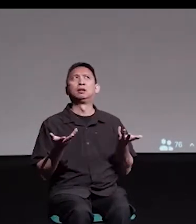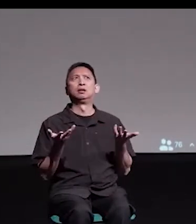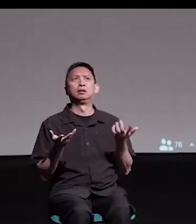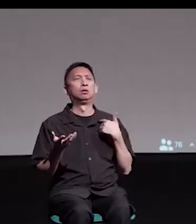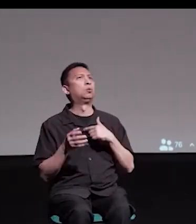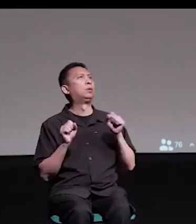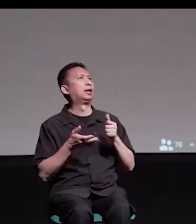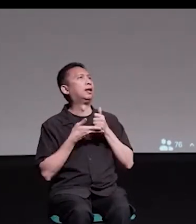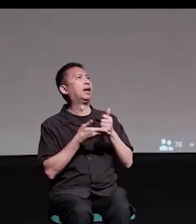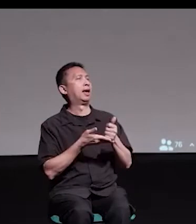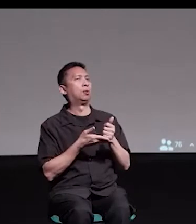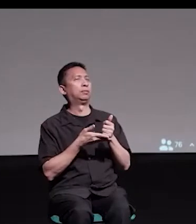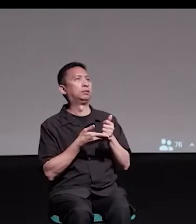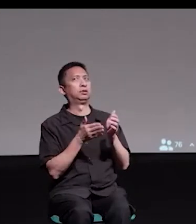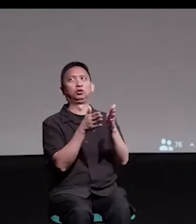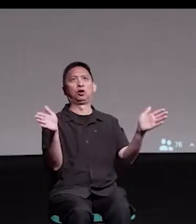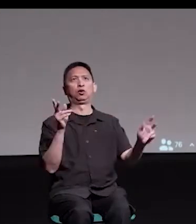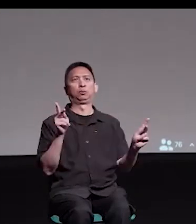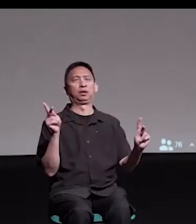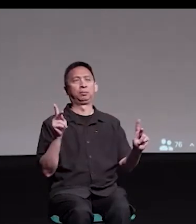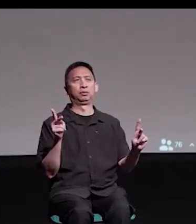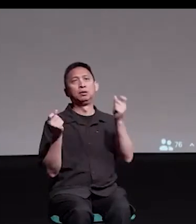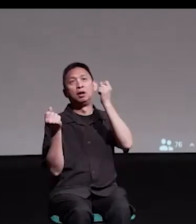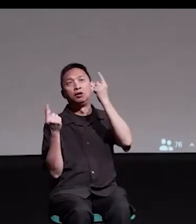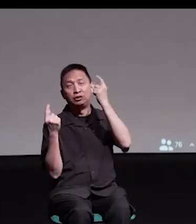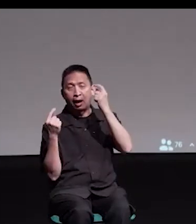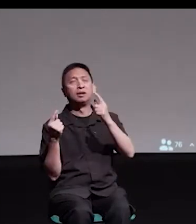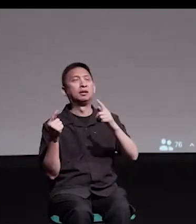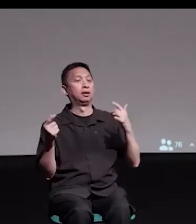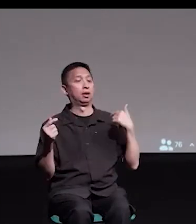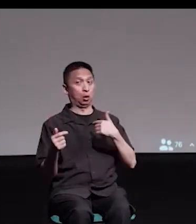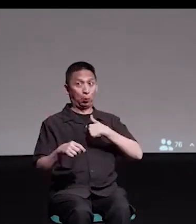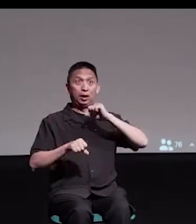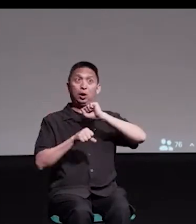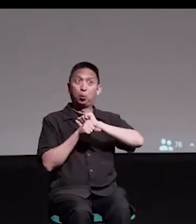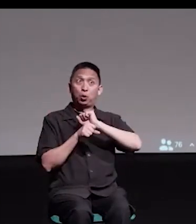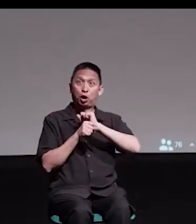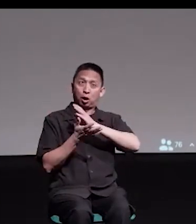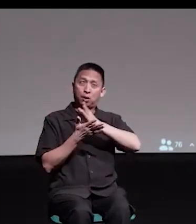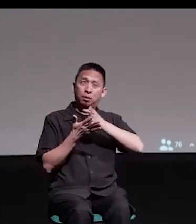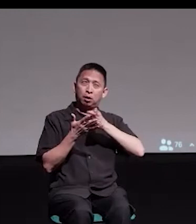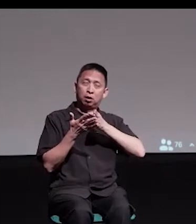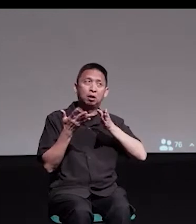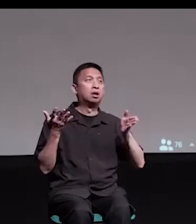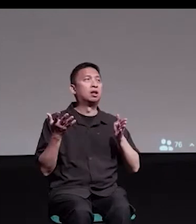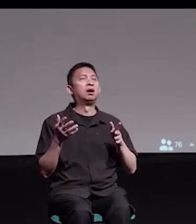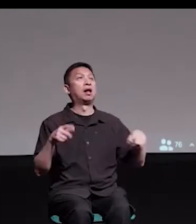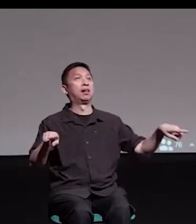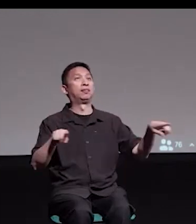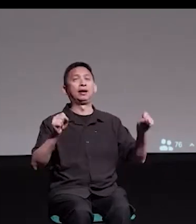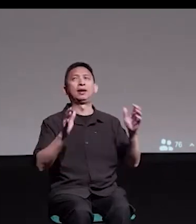help people kind of deconstruct what is creating meaning that we're seeing, and like maybe ask questions about how